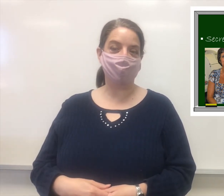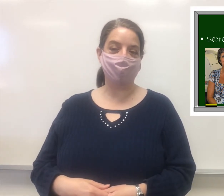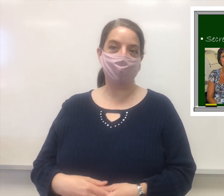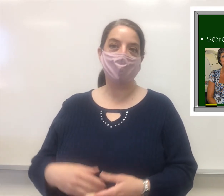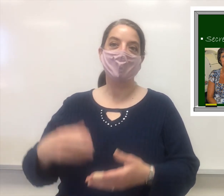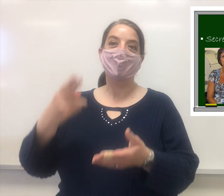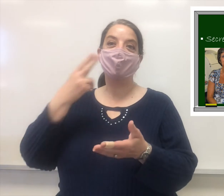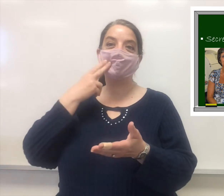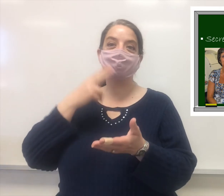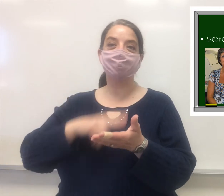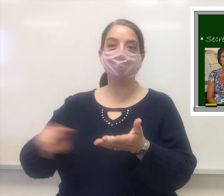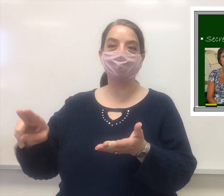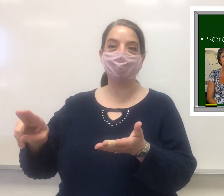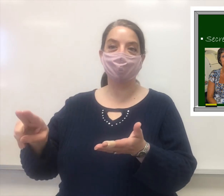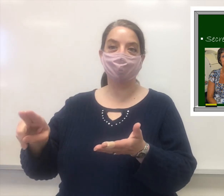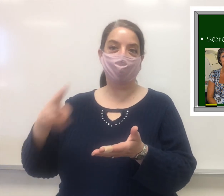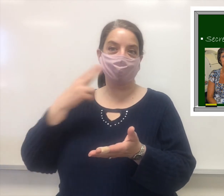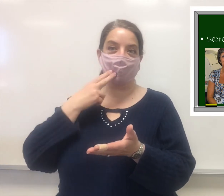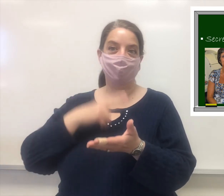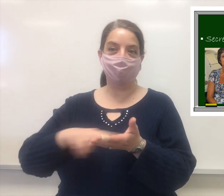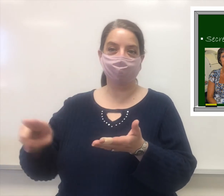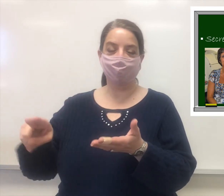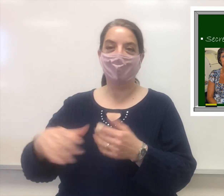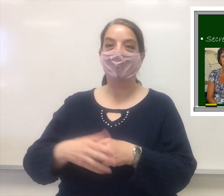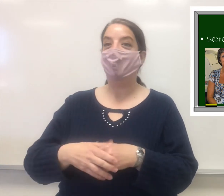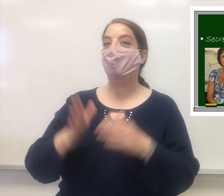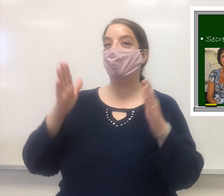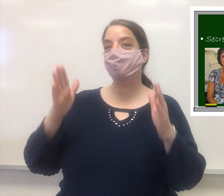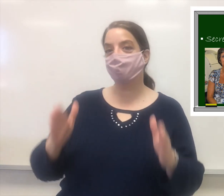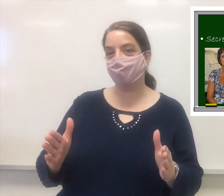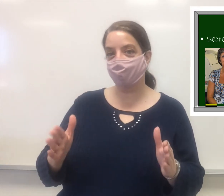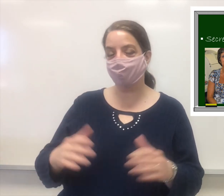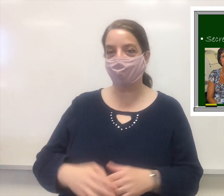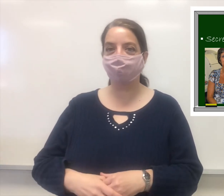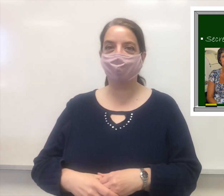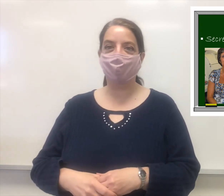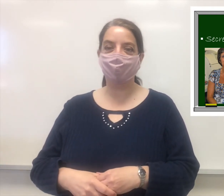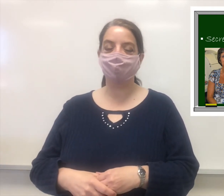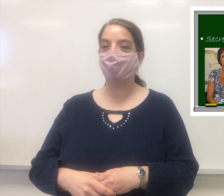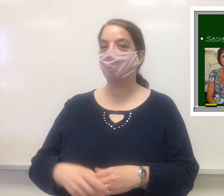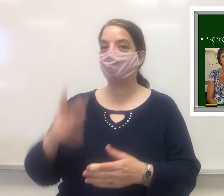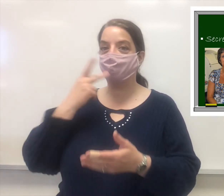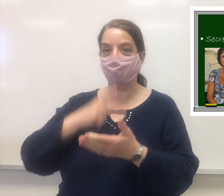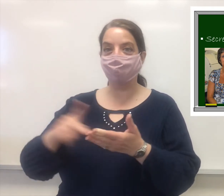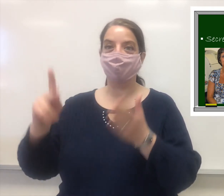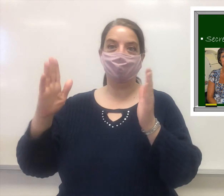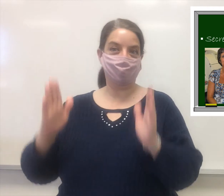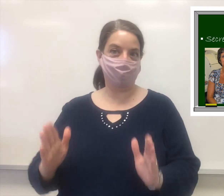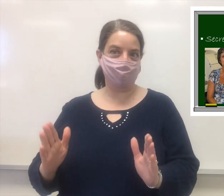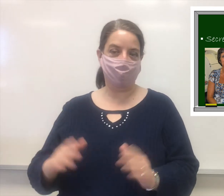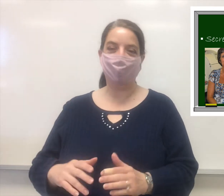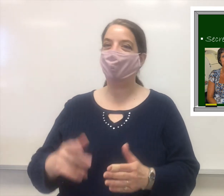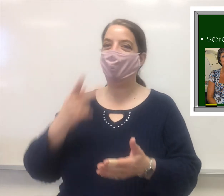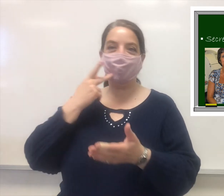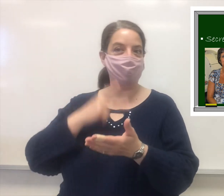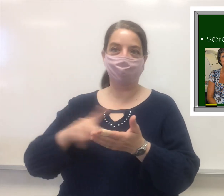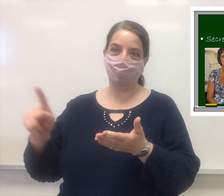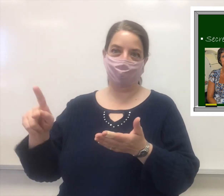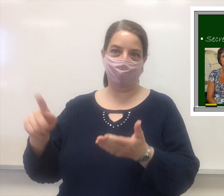ear. Some people do it with a U handshape. I don't tend to sign it with the agent marker. Some people do. Secretary. I don't use an agent